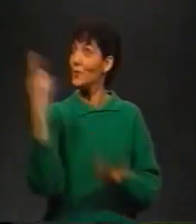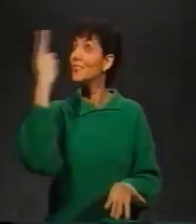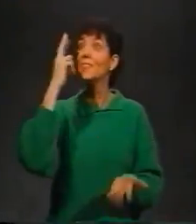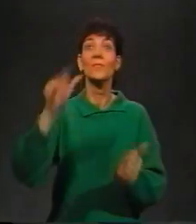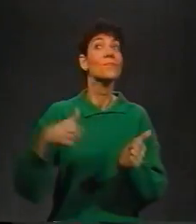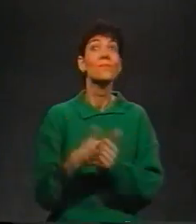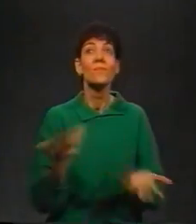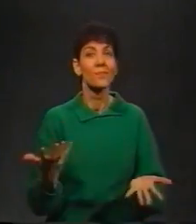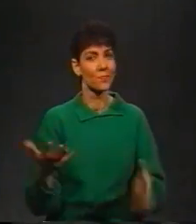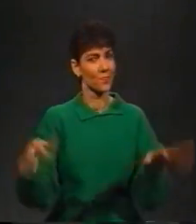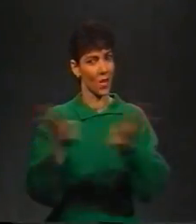clock time.